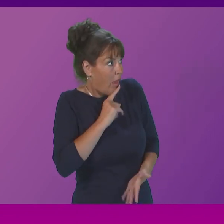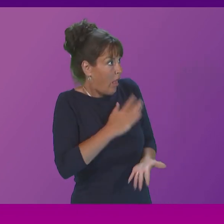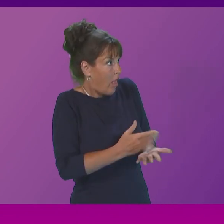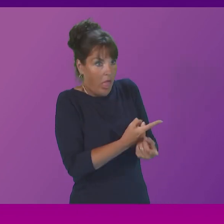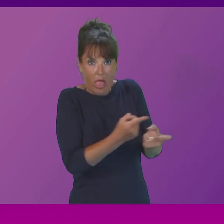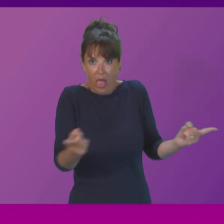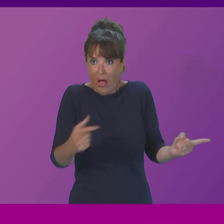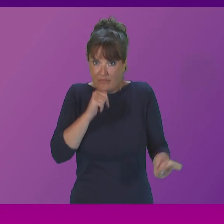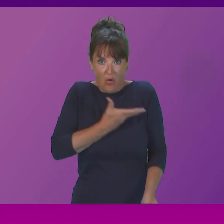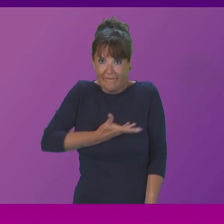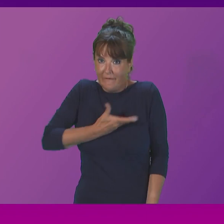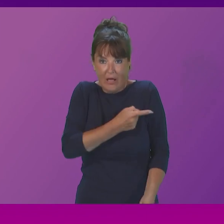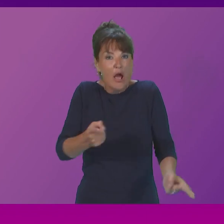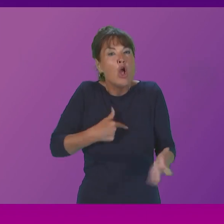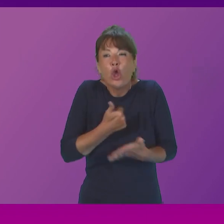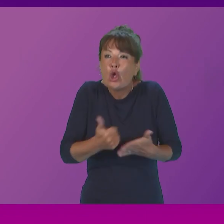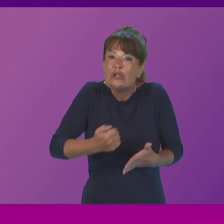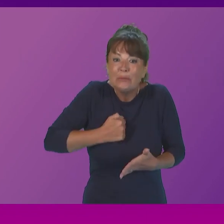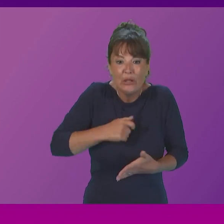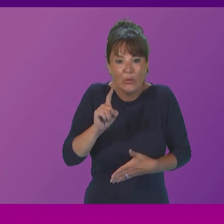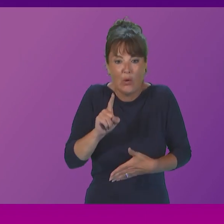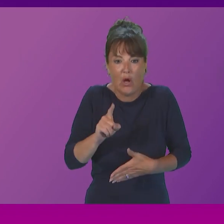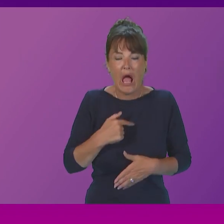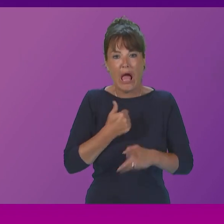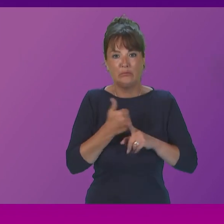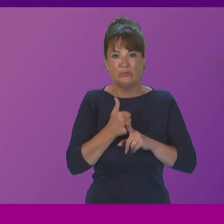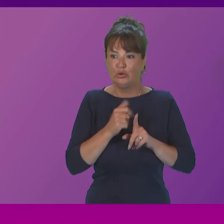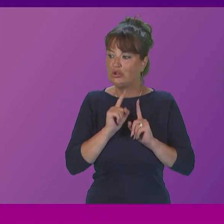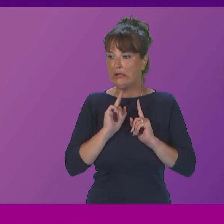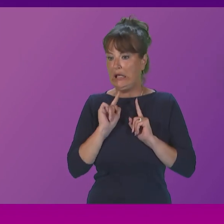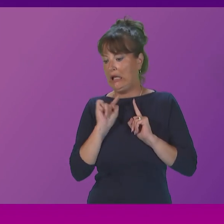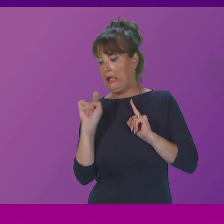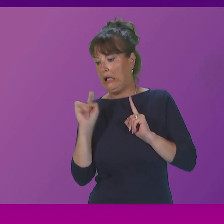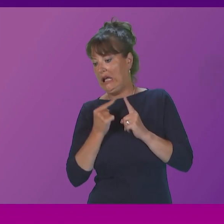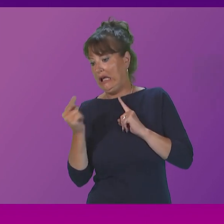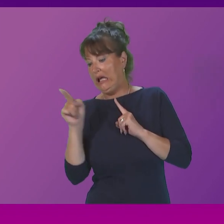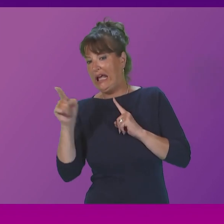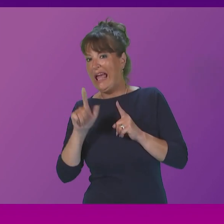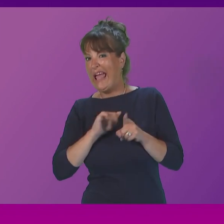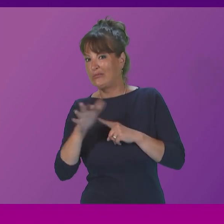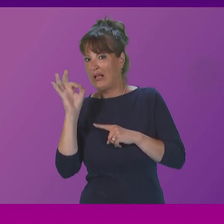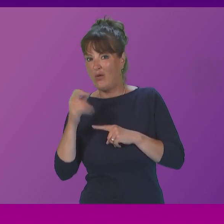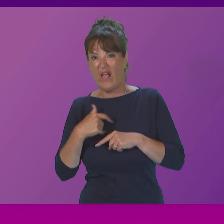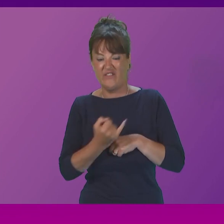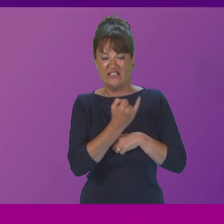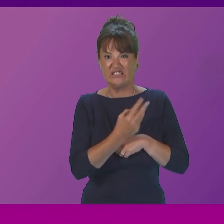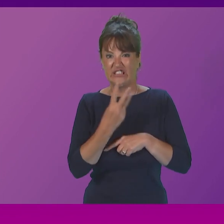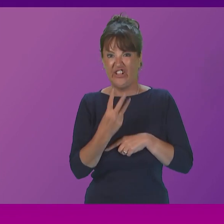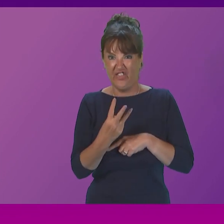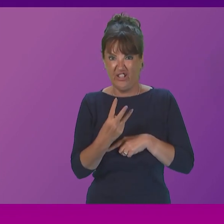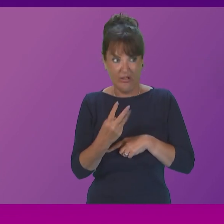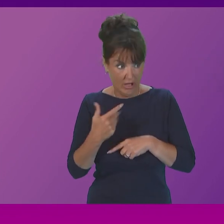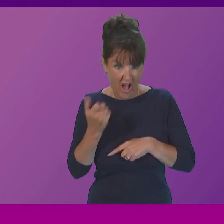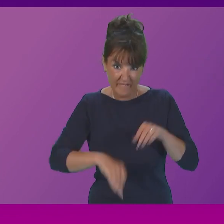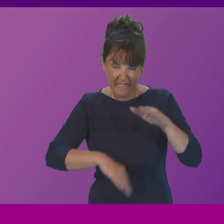my comfort zone. I usually appear a bit further up the road, you know. There's 63 of us. We had full council Thursday. It's hard